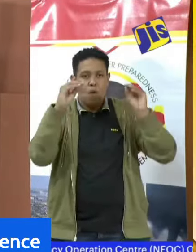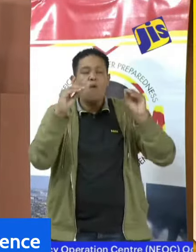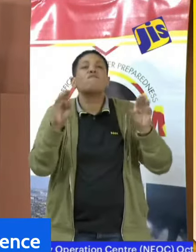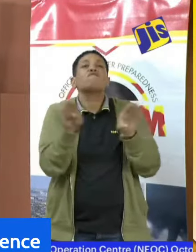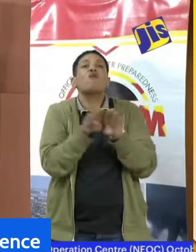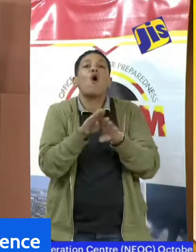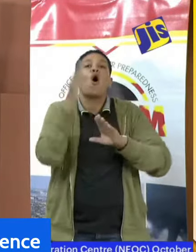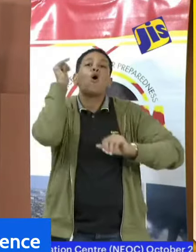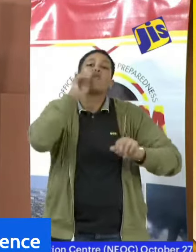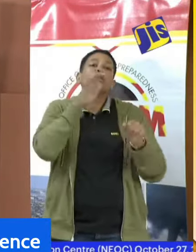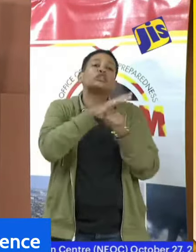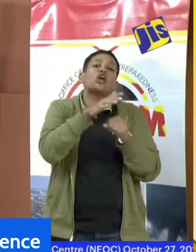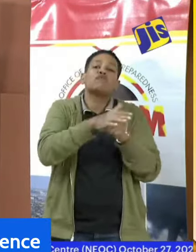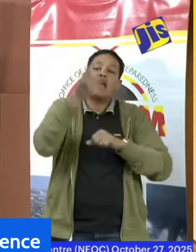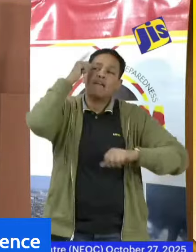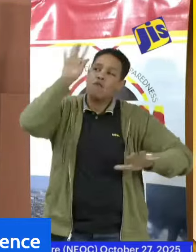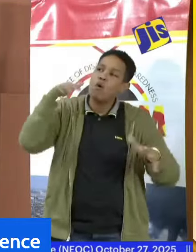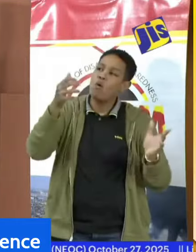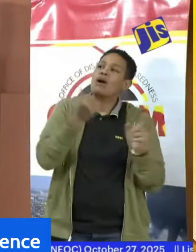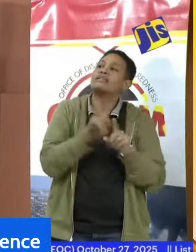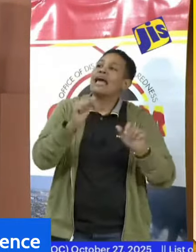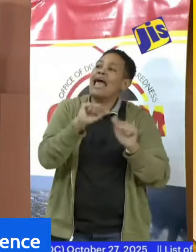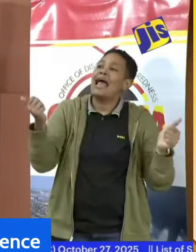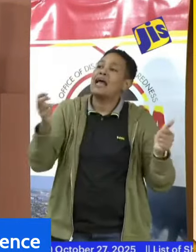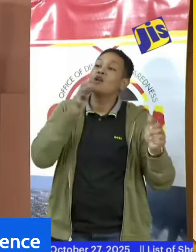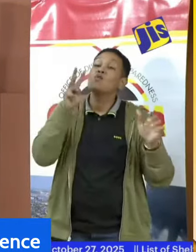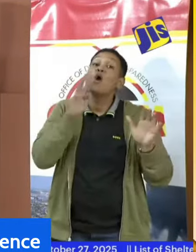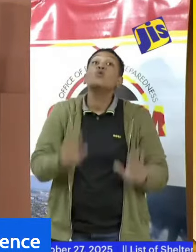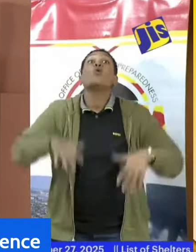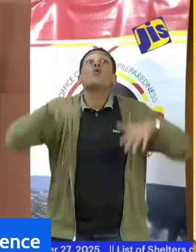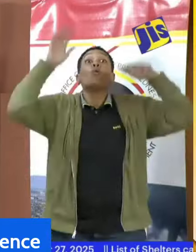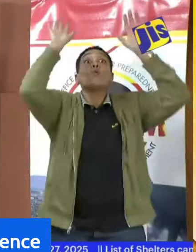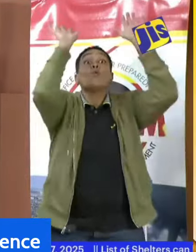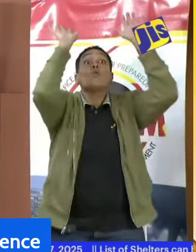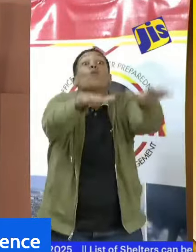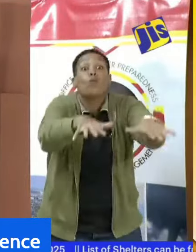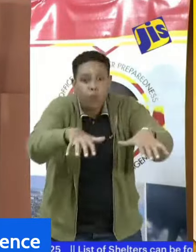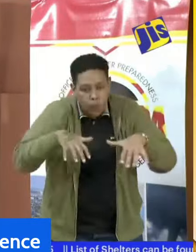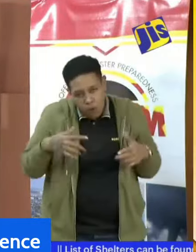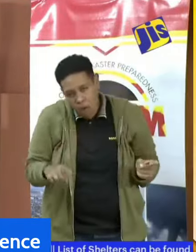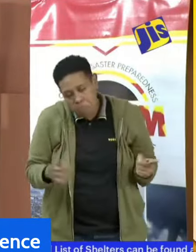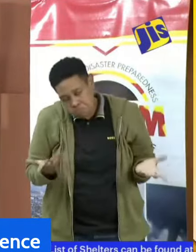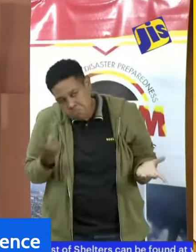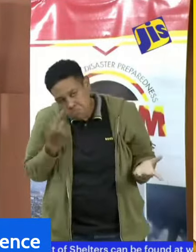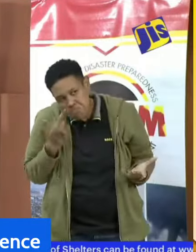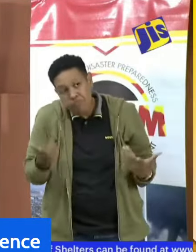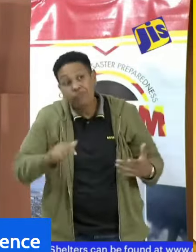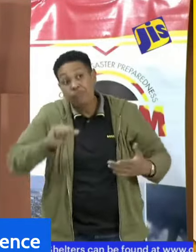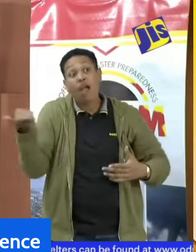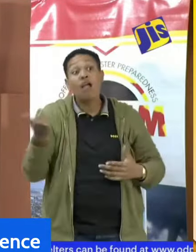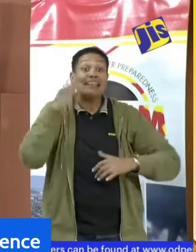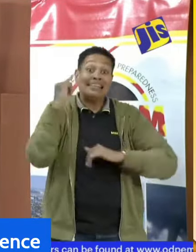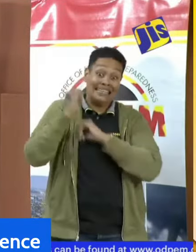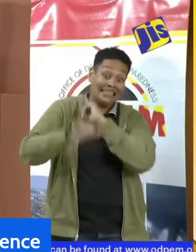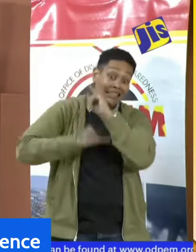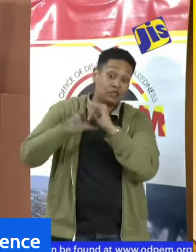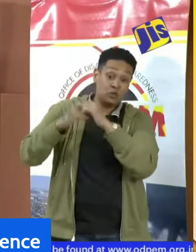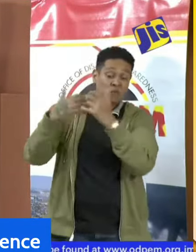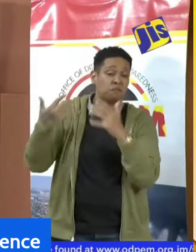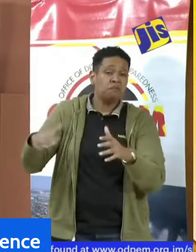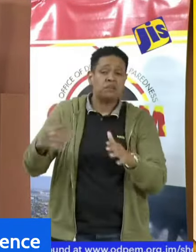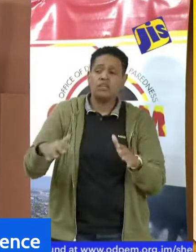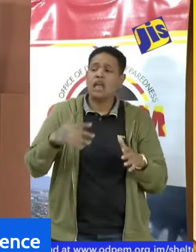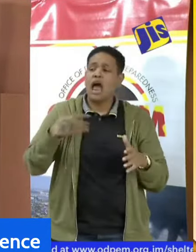that that will suffice for any surge that will take place. The other institutions have